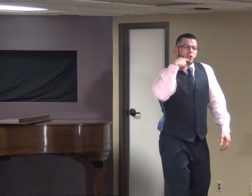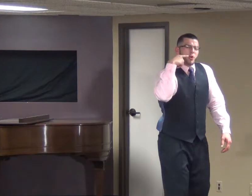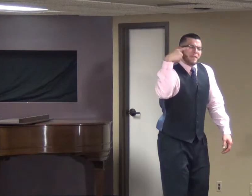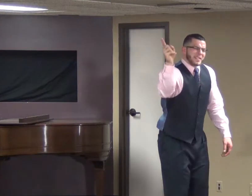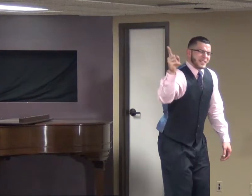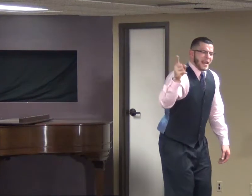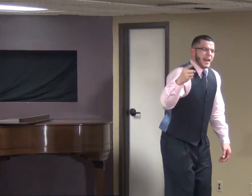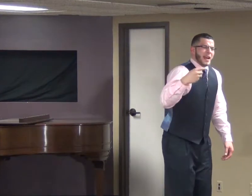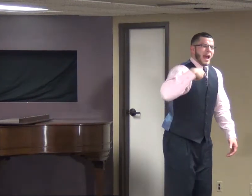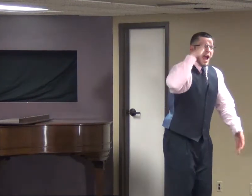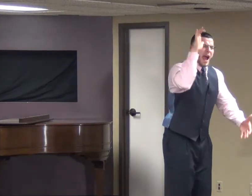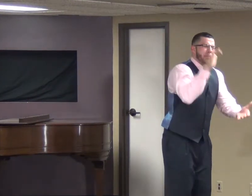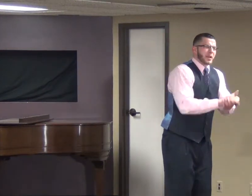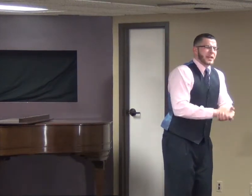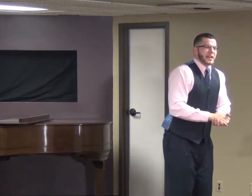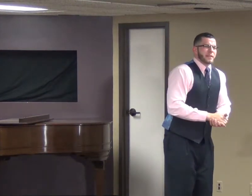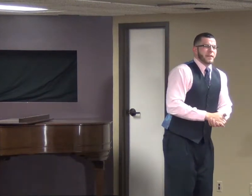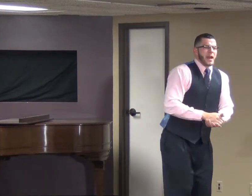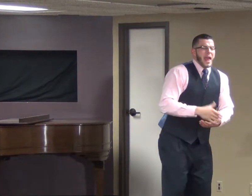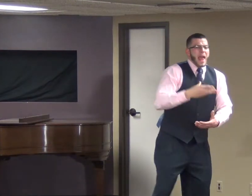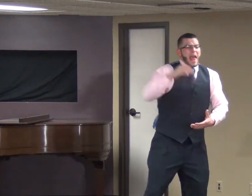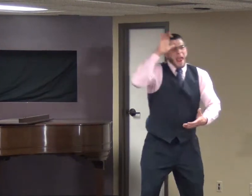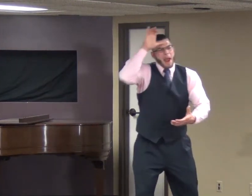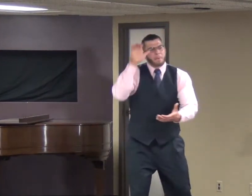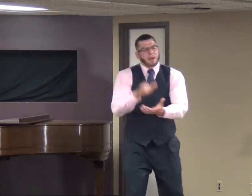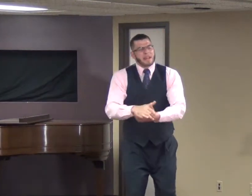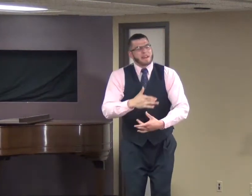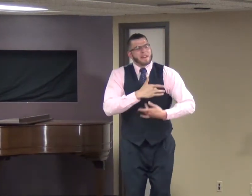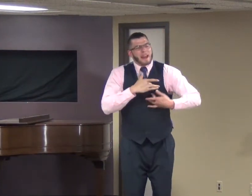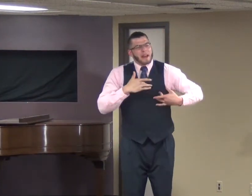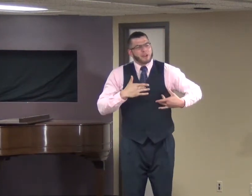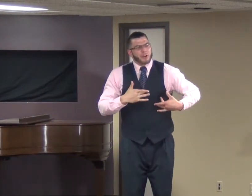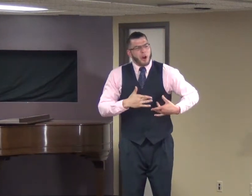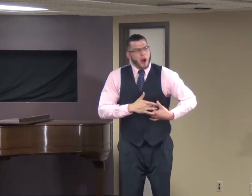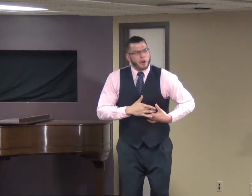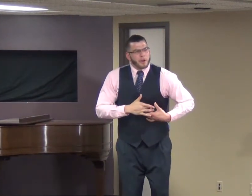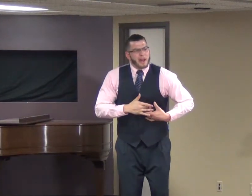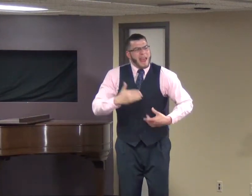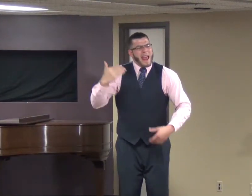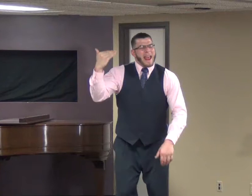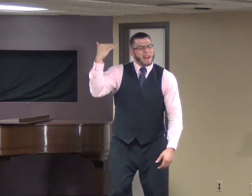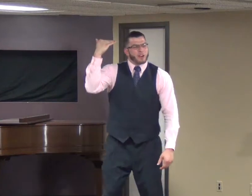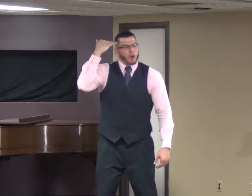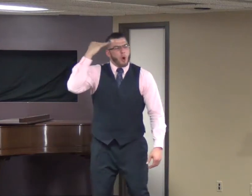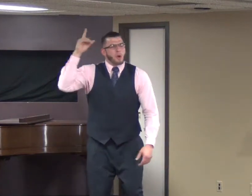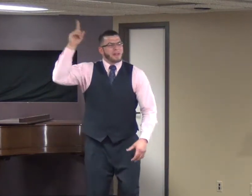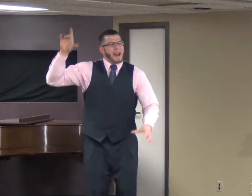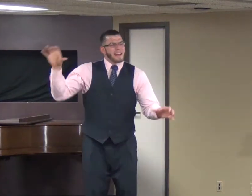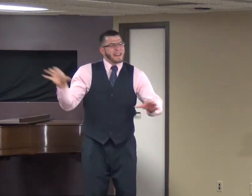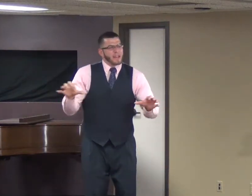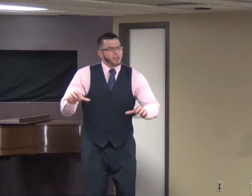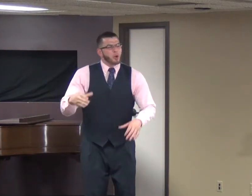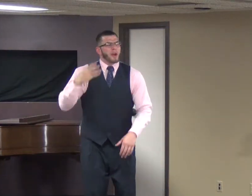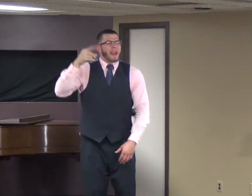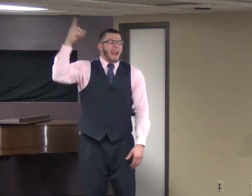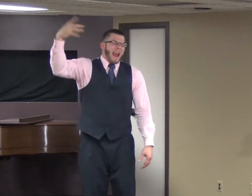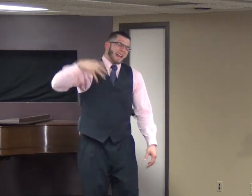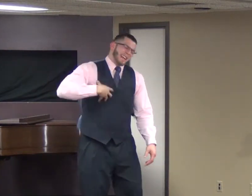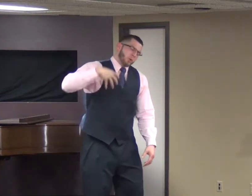You have to say, I believe, and believe in your heart, and know that he can do it, and he will